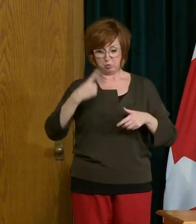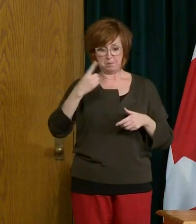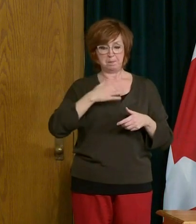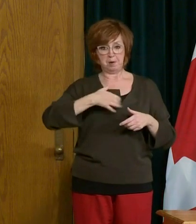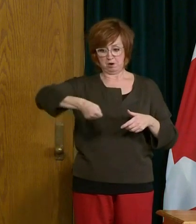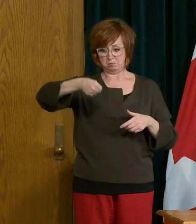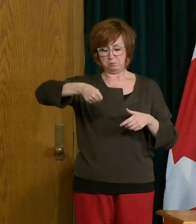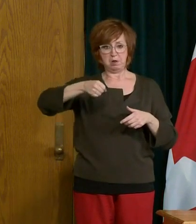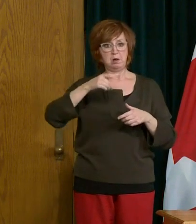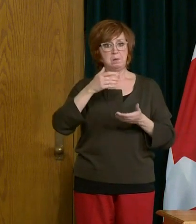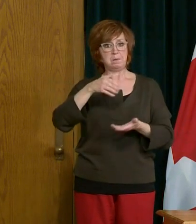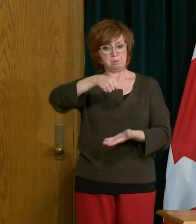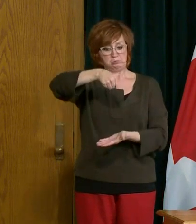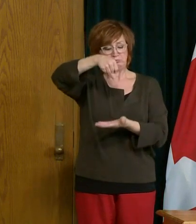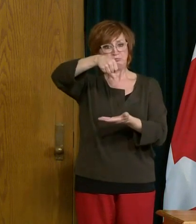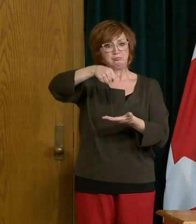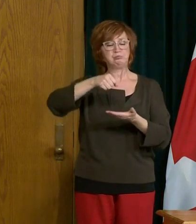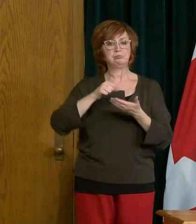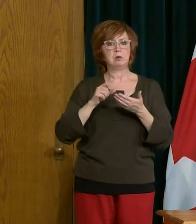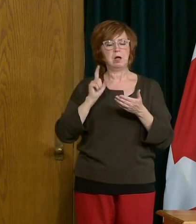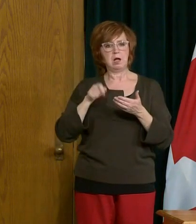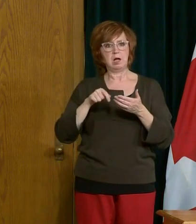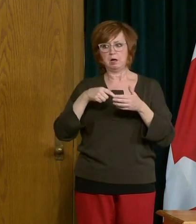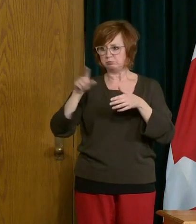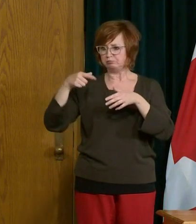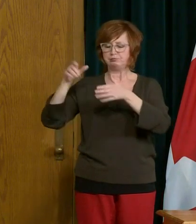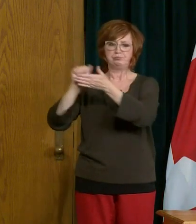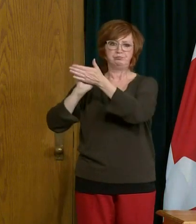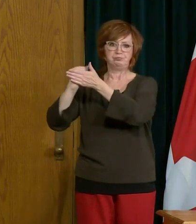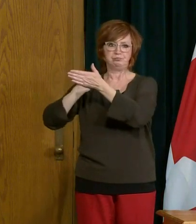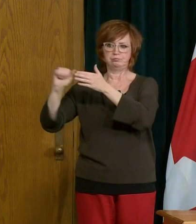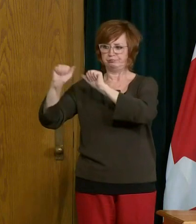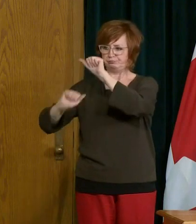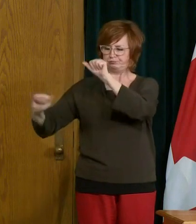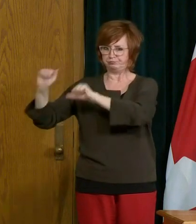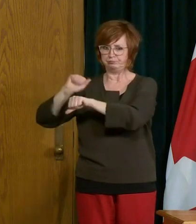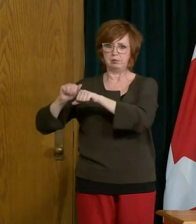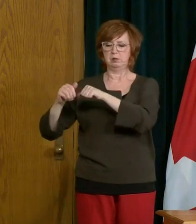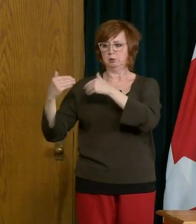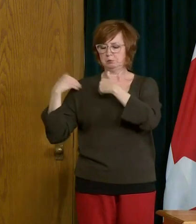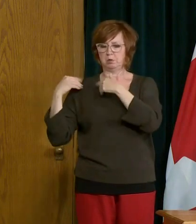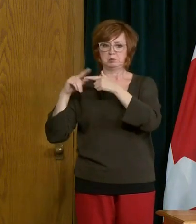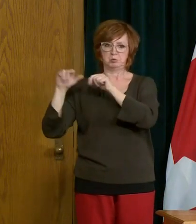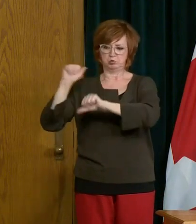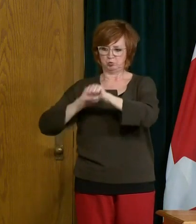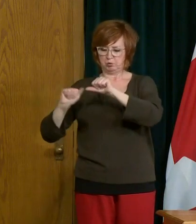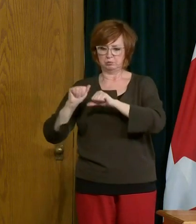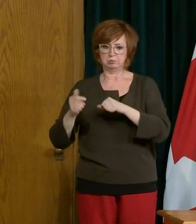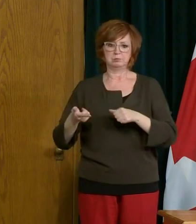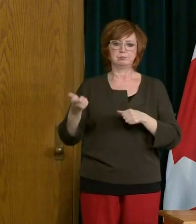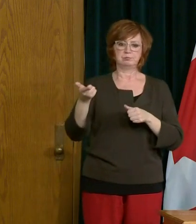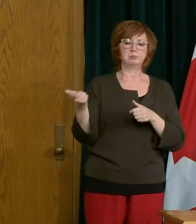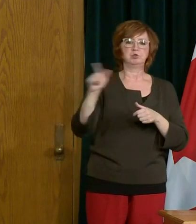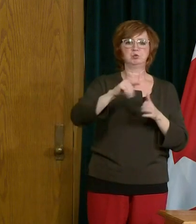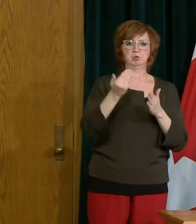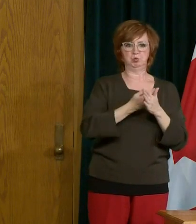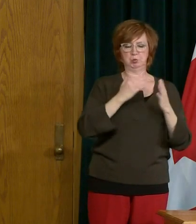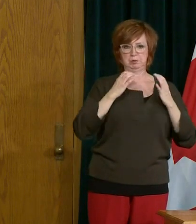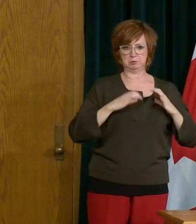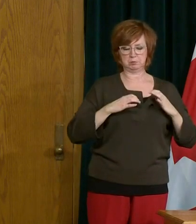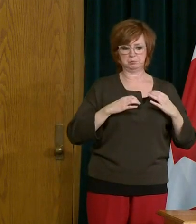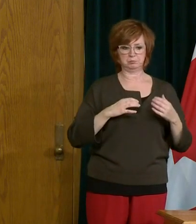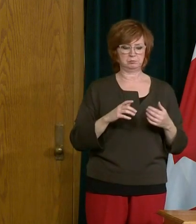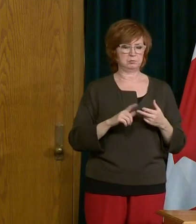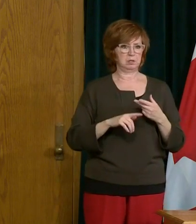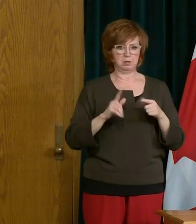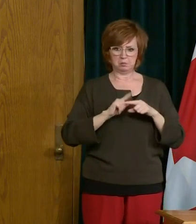health perspective, we most certainly have no reason to not allow those individuals to experience that, whether it be the